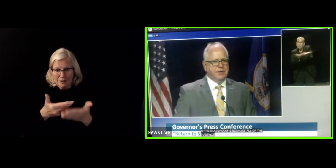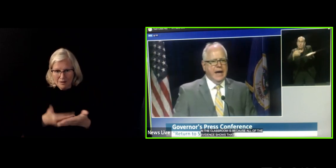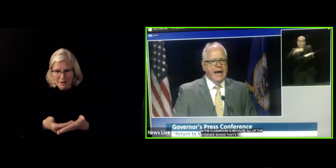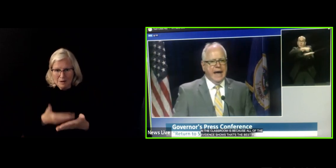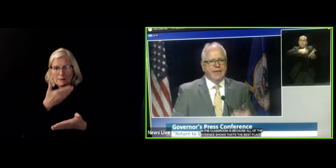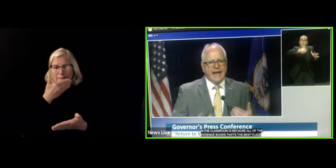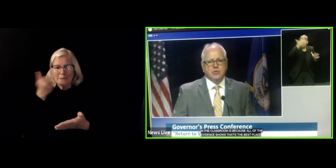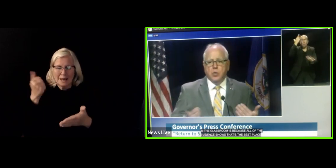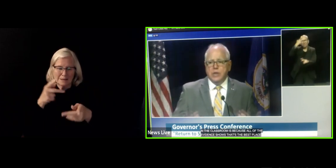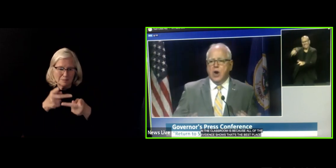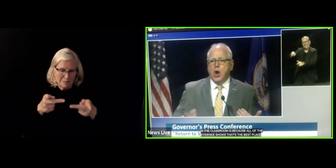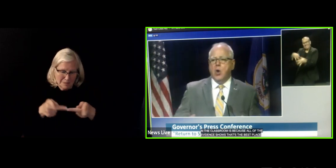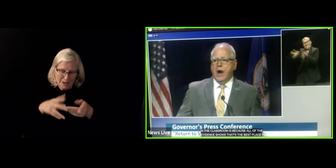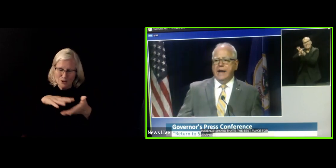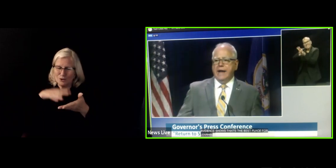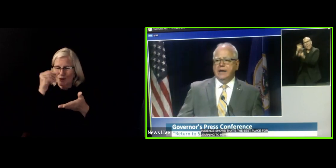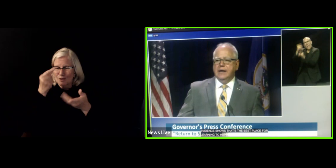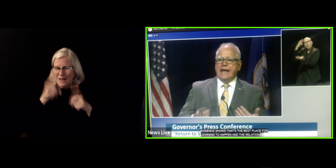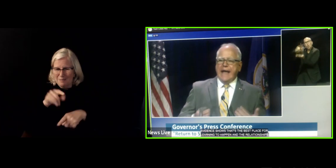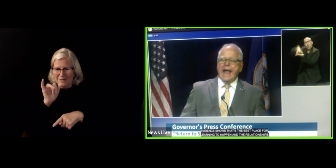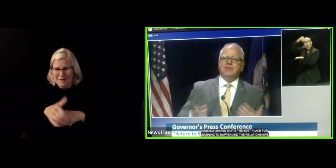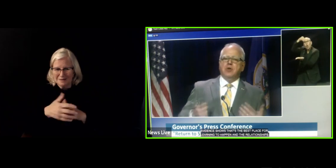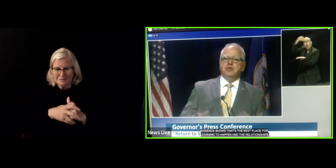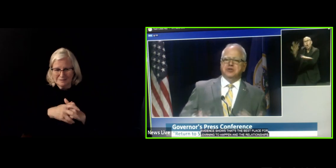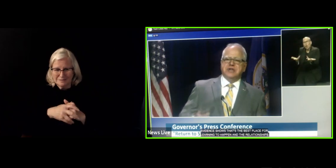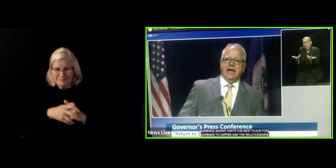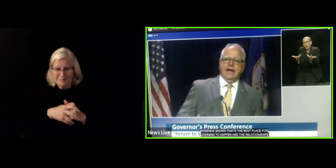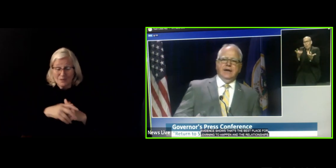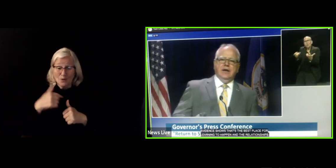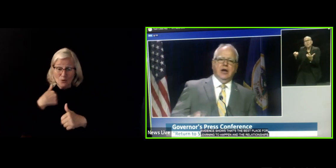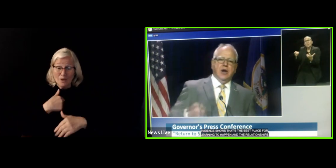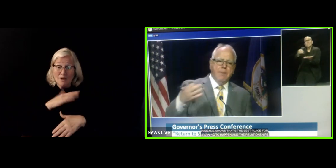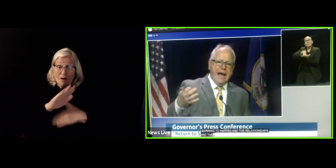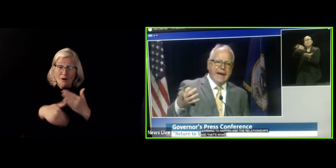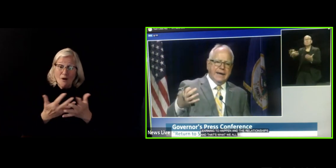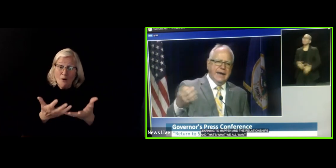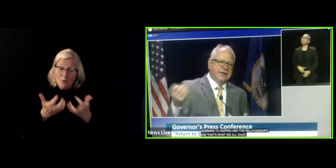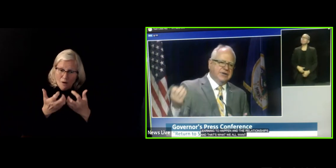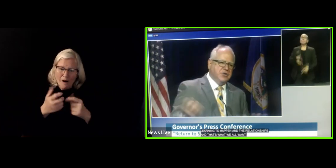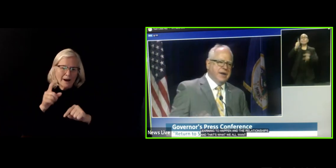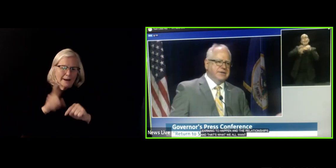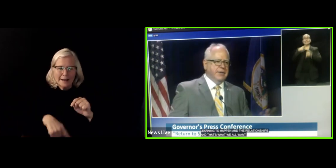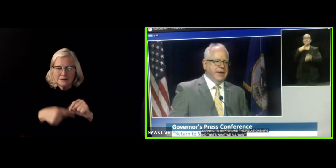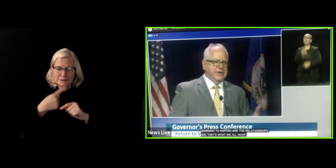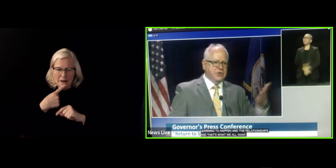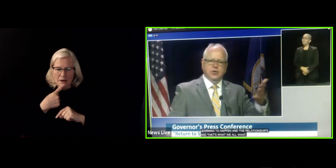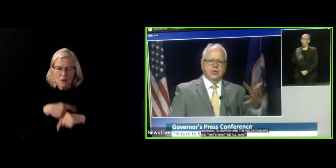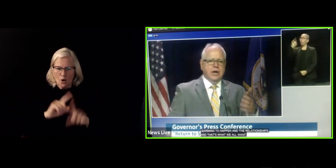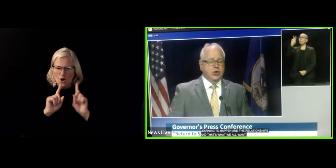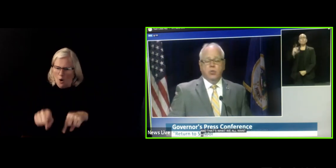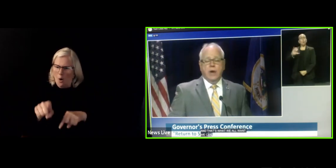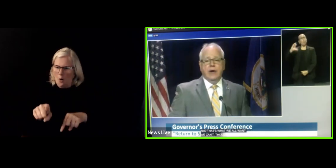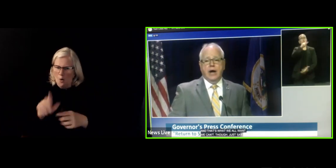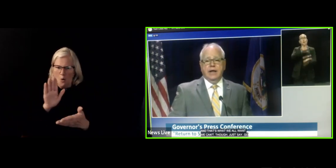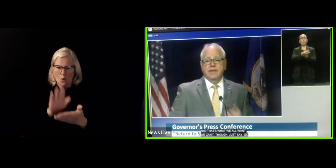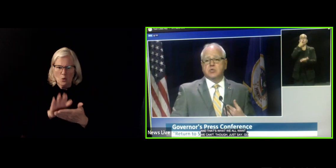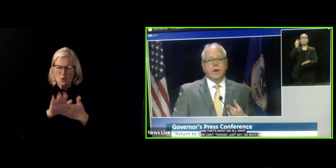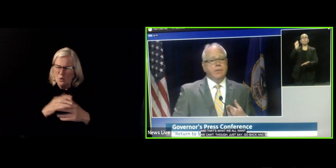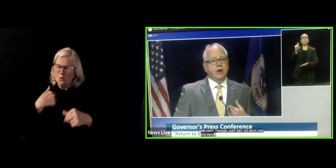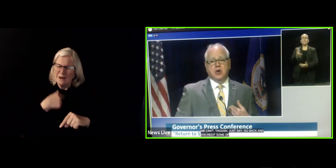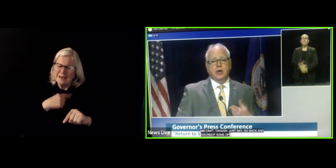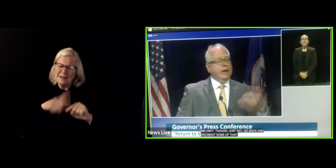relationships. And that's what we all want. We can't though just say, go back and discredit some of that. So you're right on. In